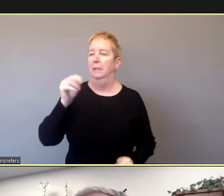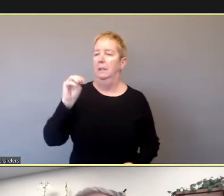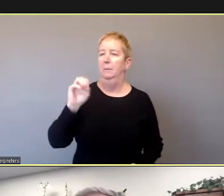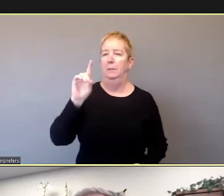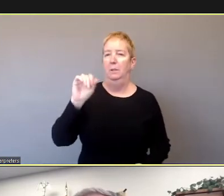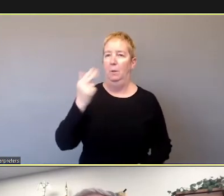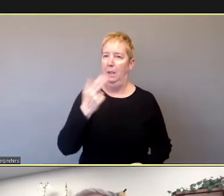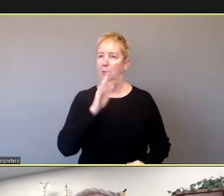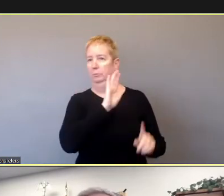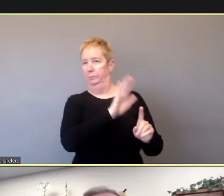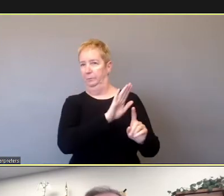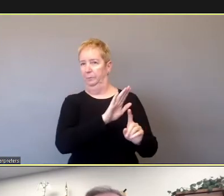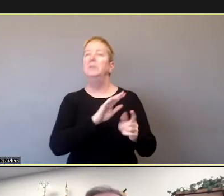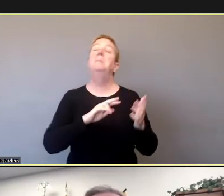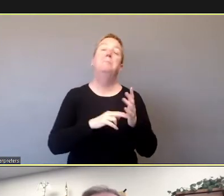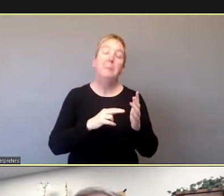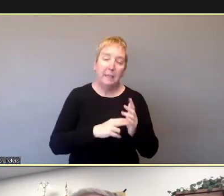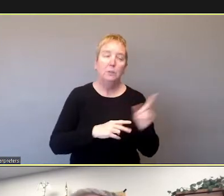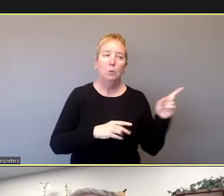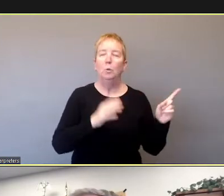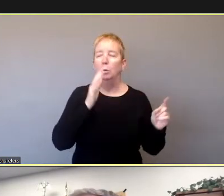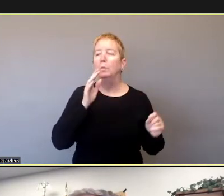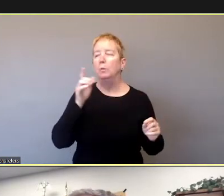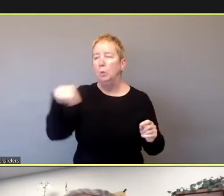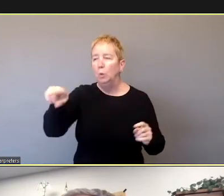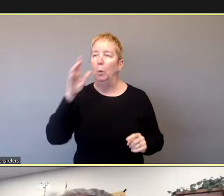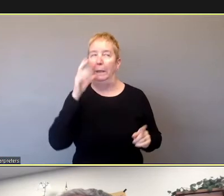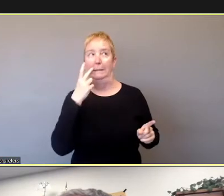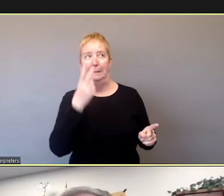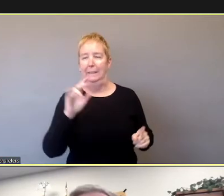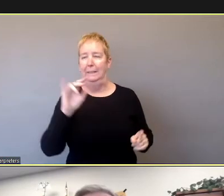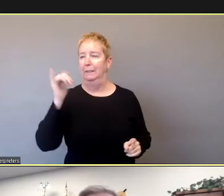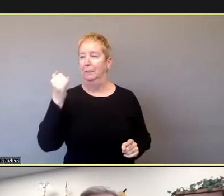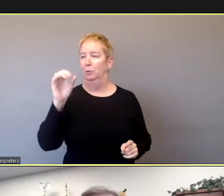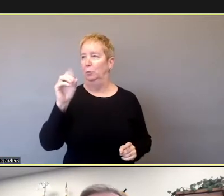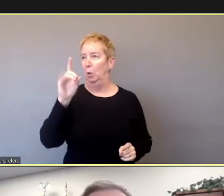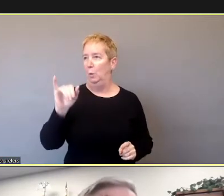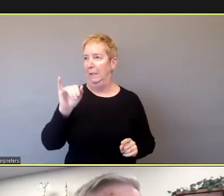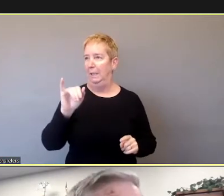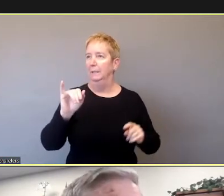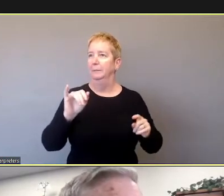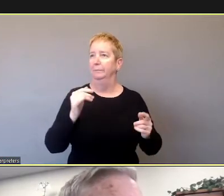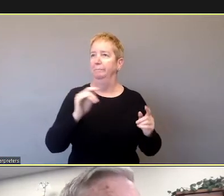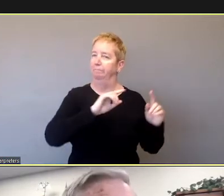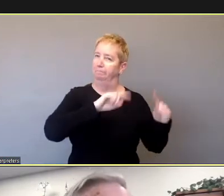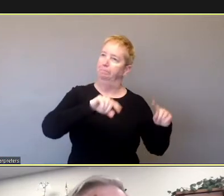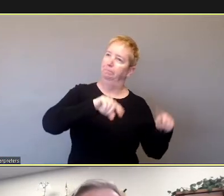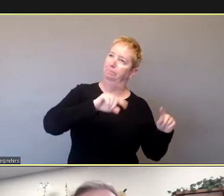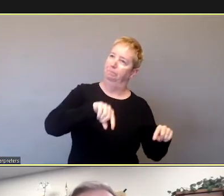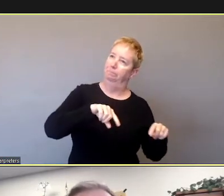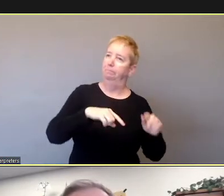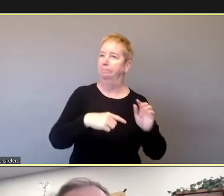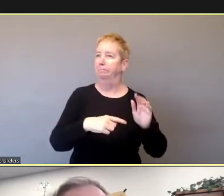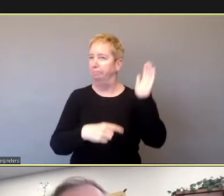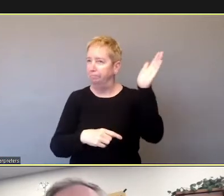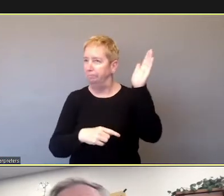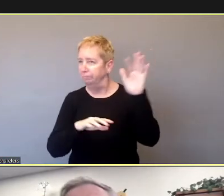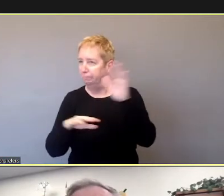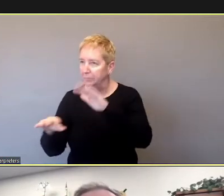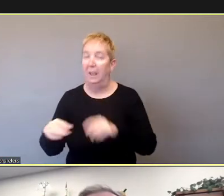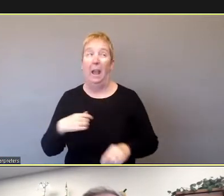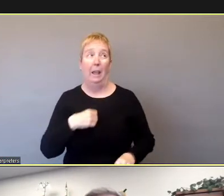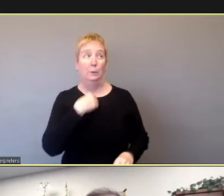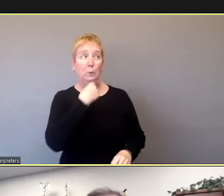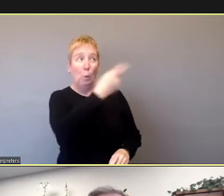Mexico. So you'll be hearing more from Jody. I told Jody that the main disadvantage of coming to work